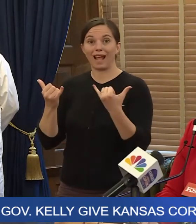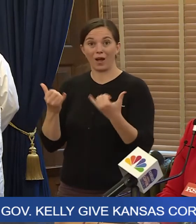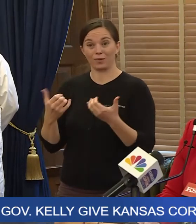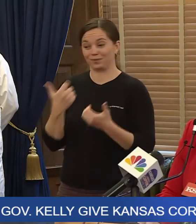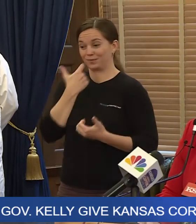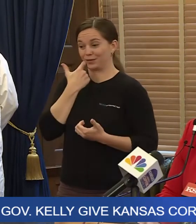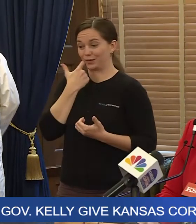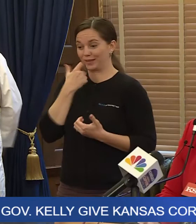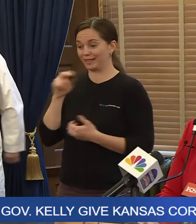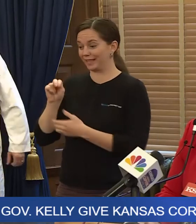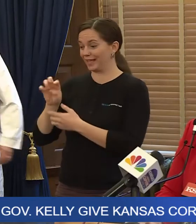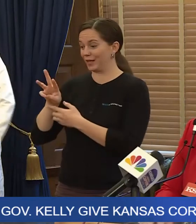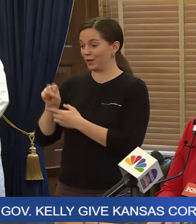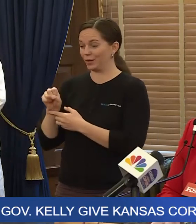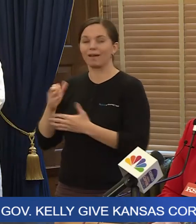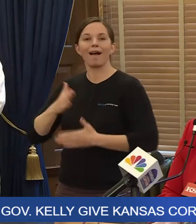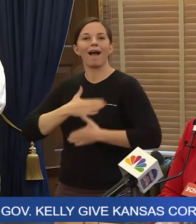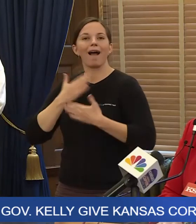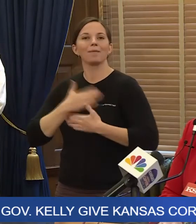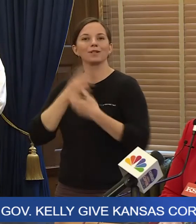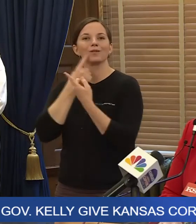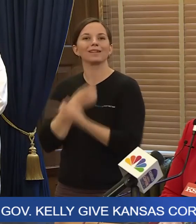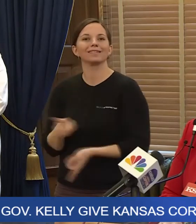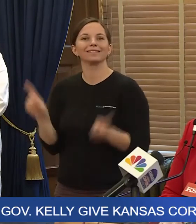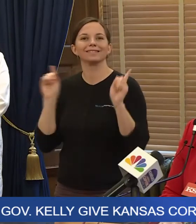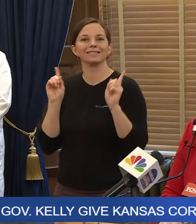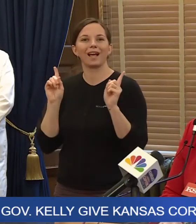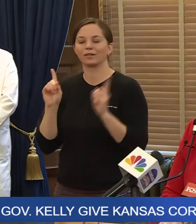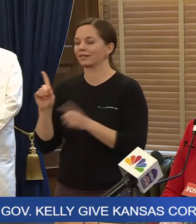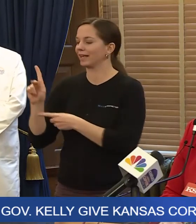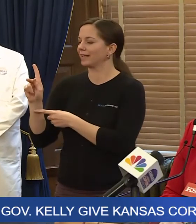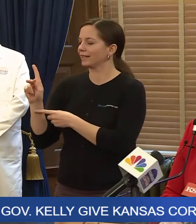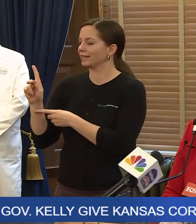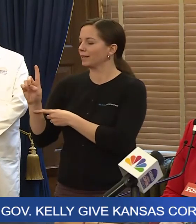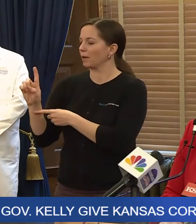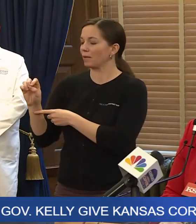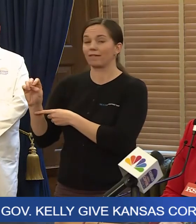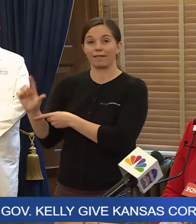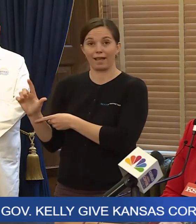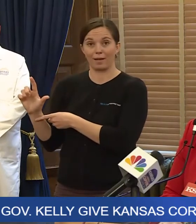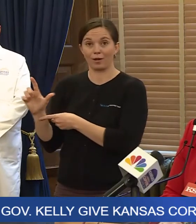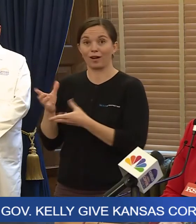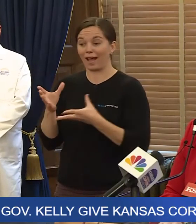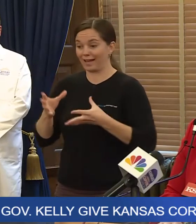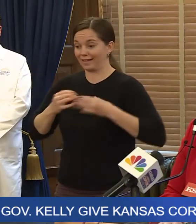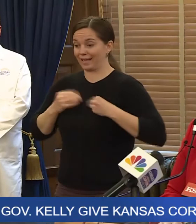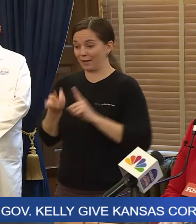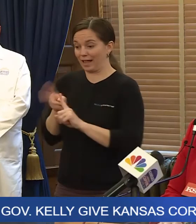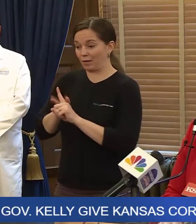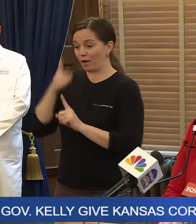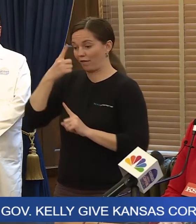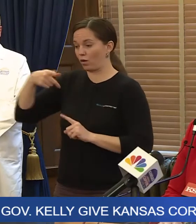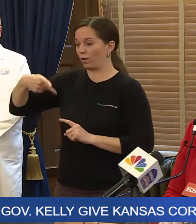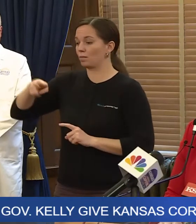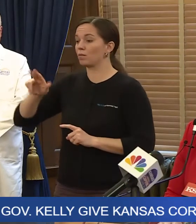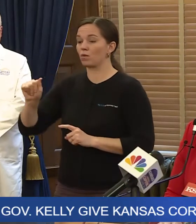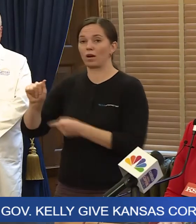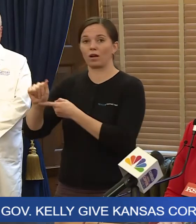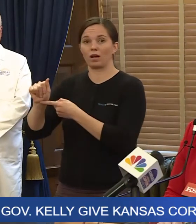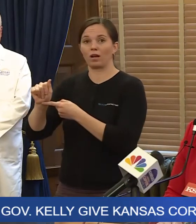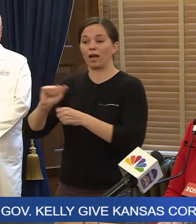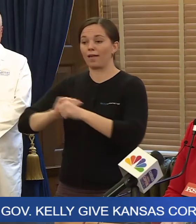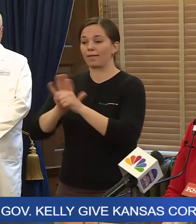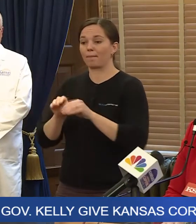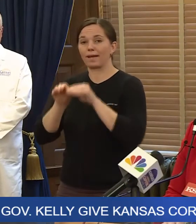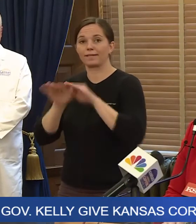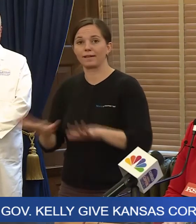news, I am pleased to announce the Kansas Department of Labor began accepting applications for PUA, the Pandemic Unemployment